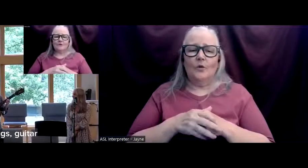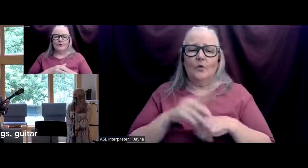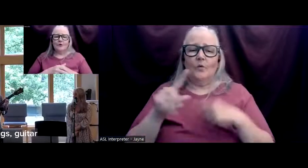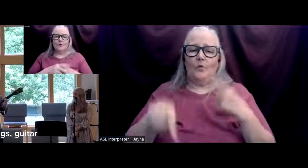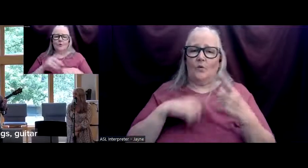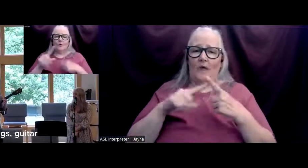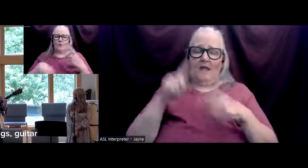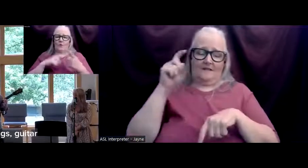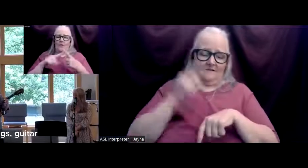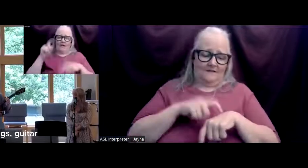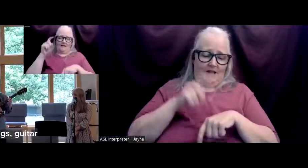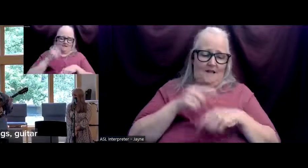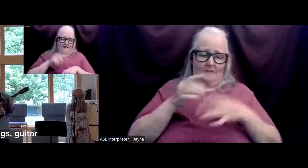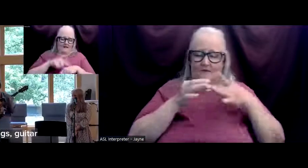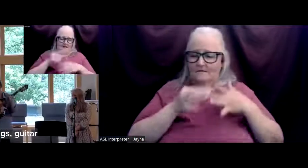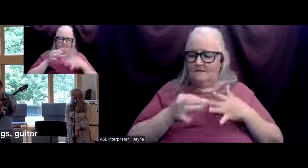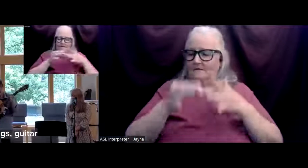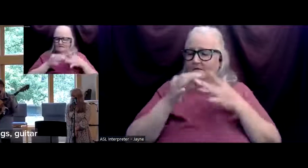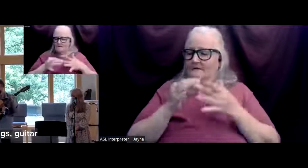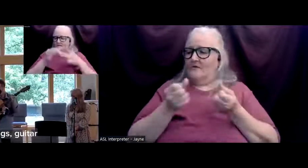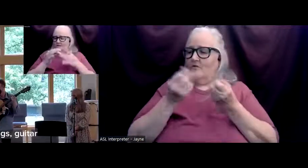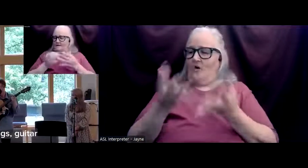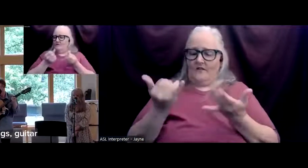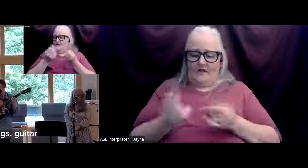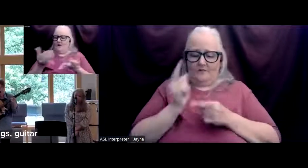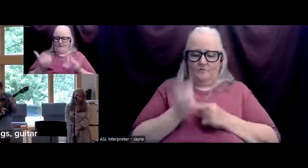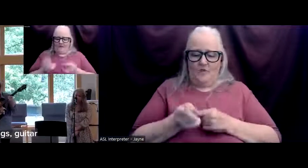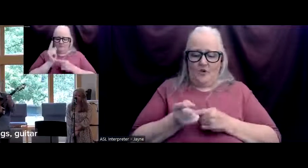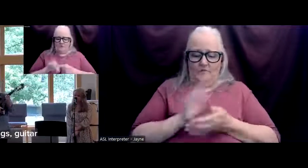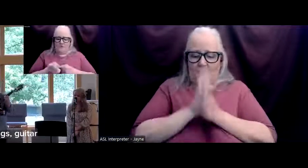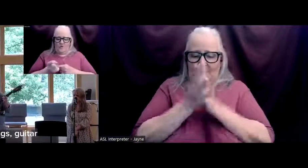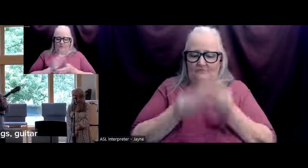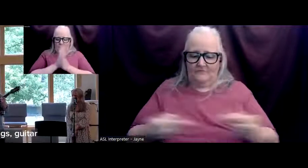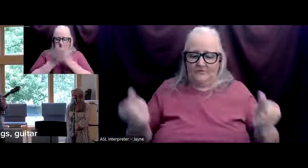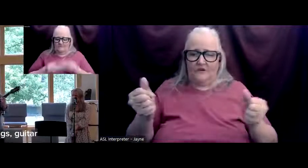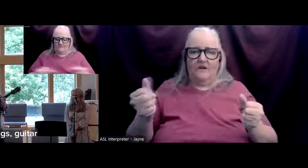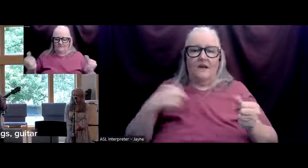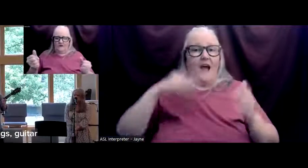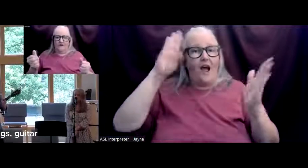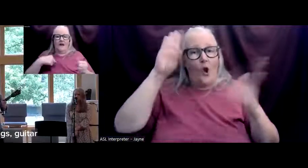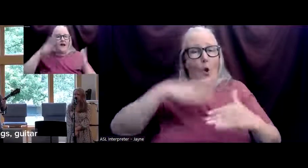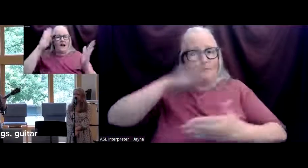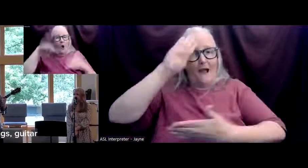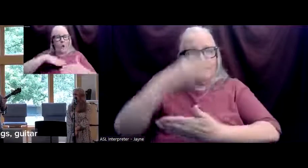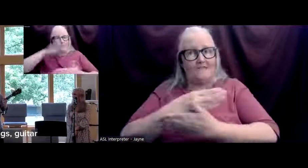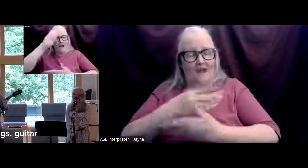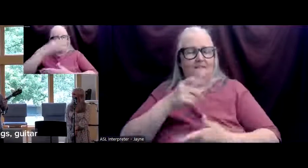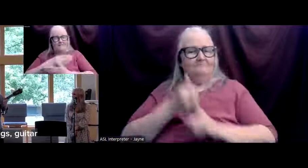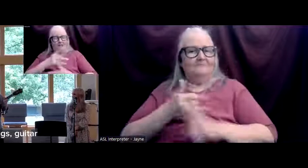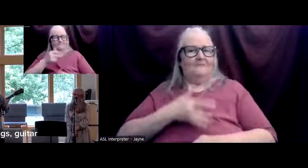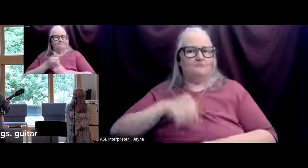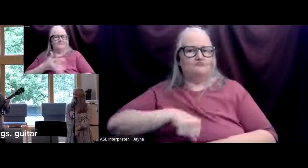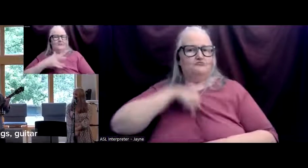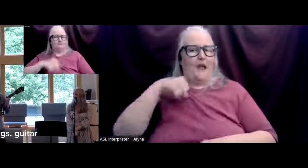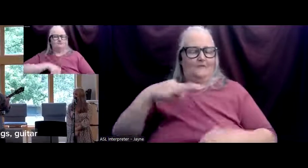When time turns this moment to dust, I just hope my son's proud of the woman I was.